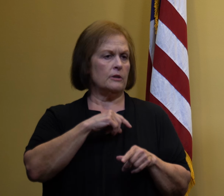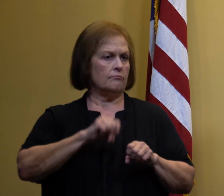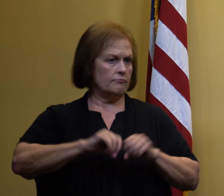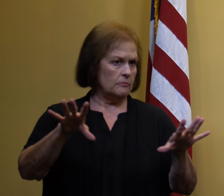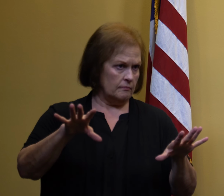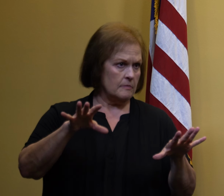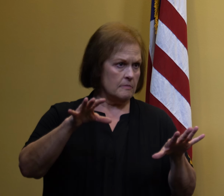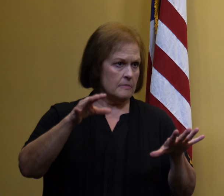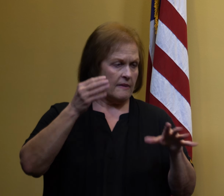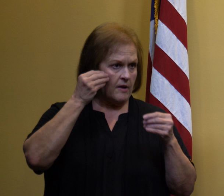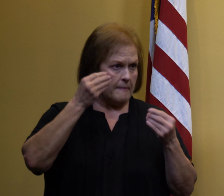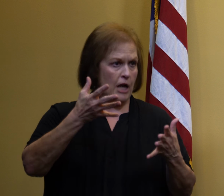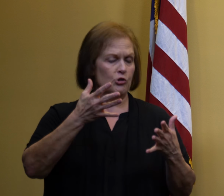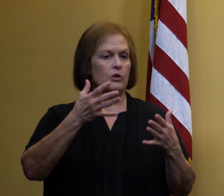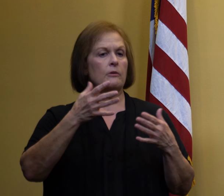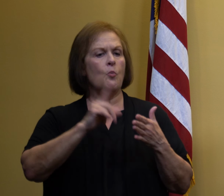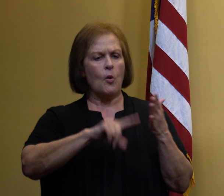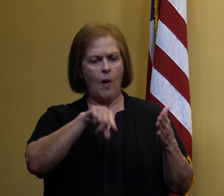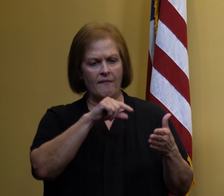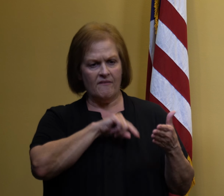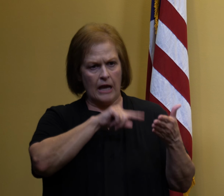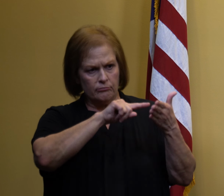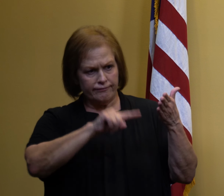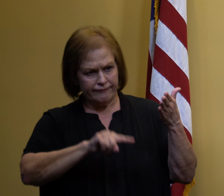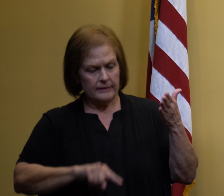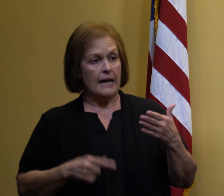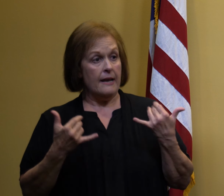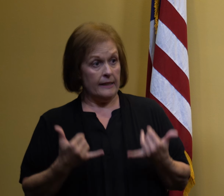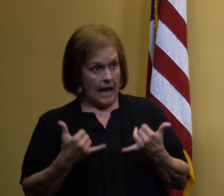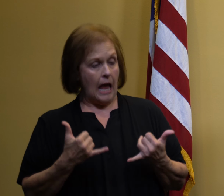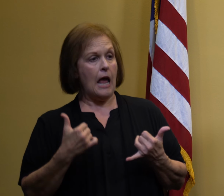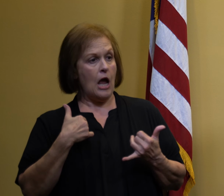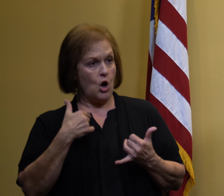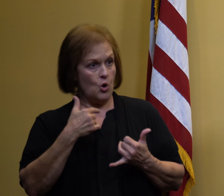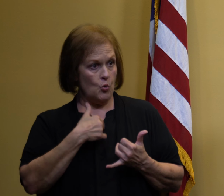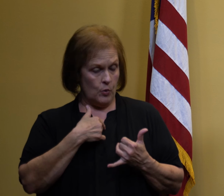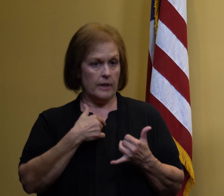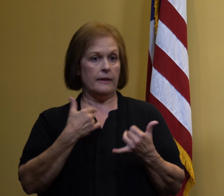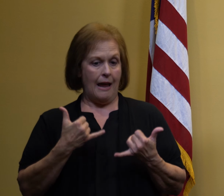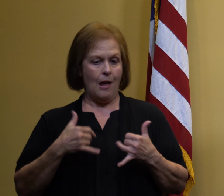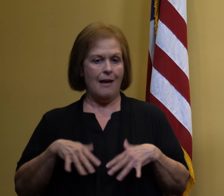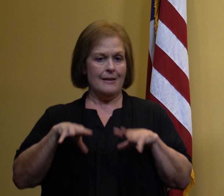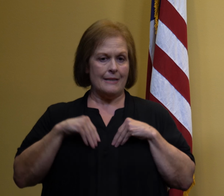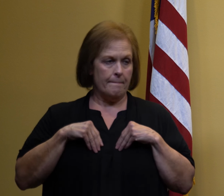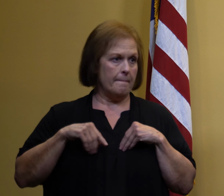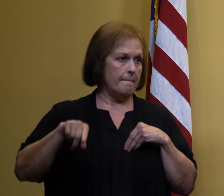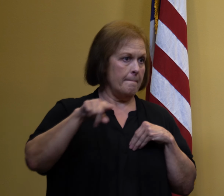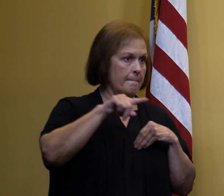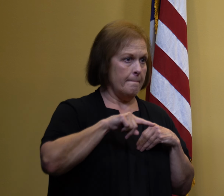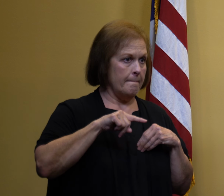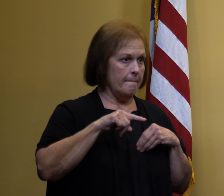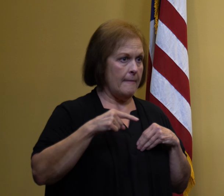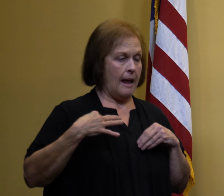that the qualifications were outlined there. And so now we're moving into that phase of accepting applications. And